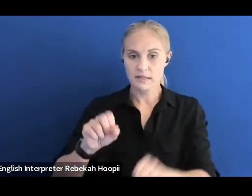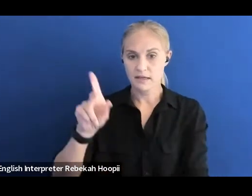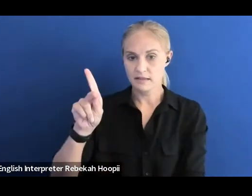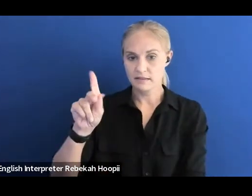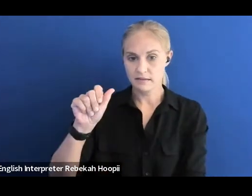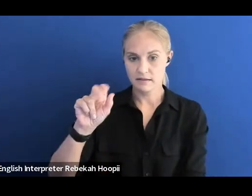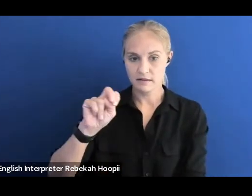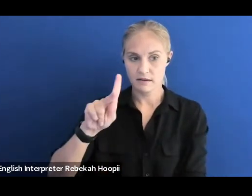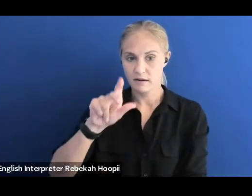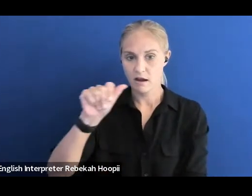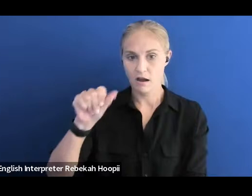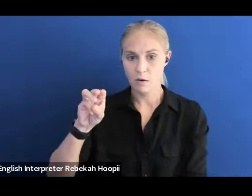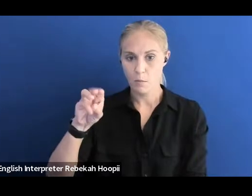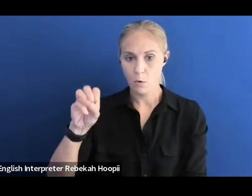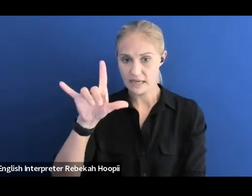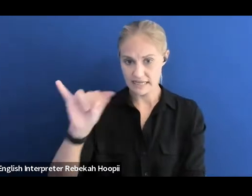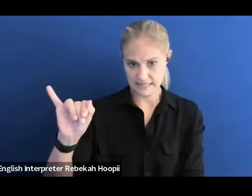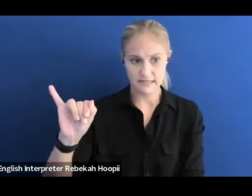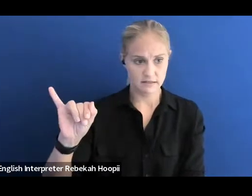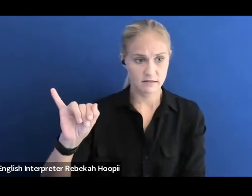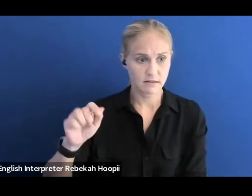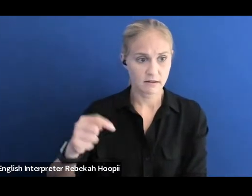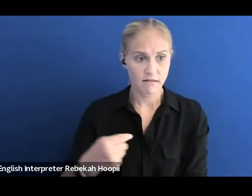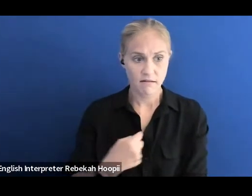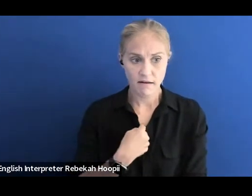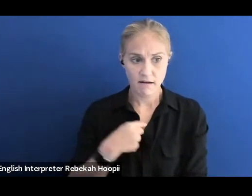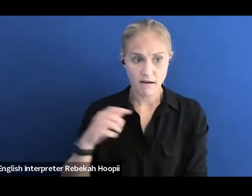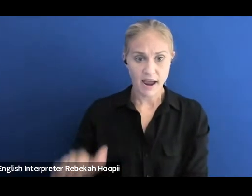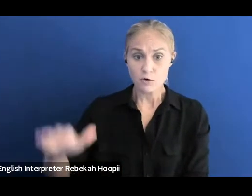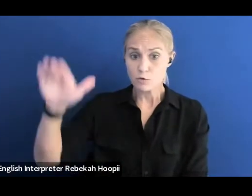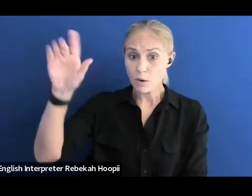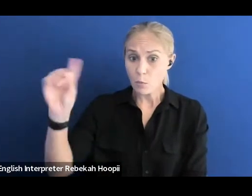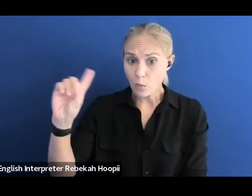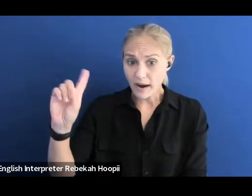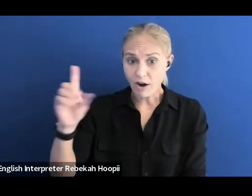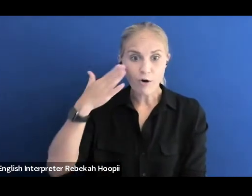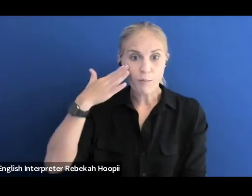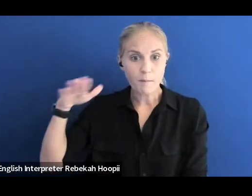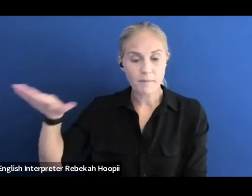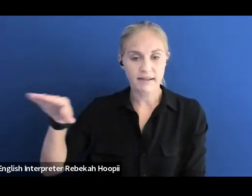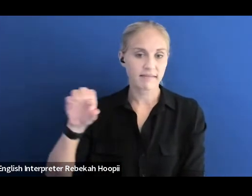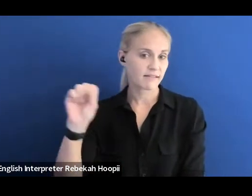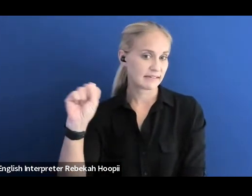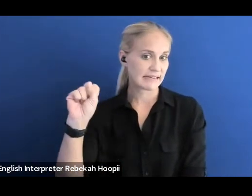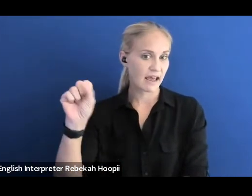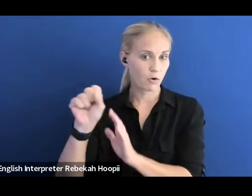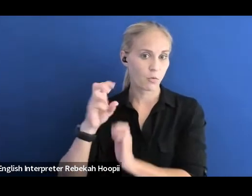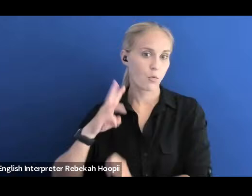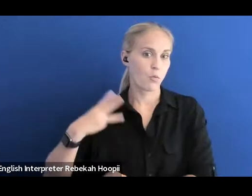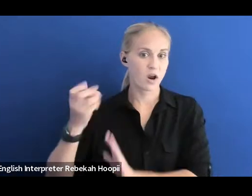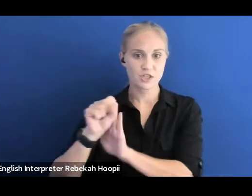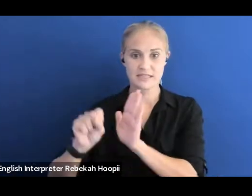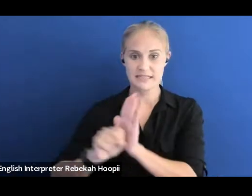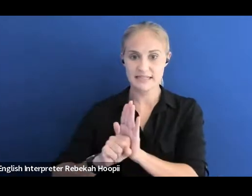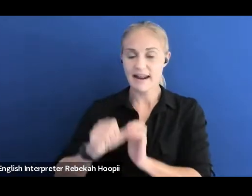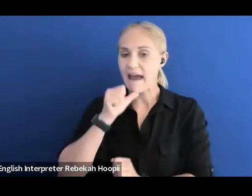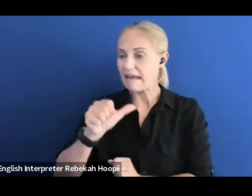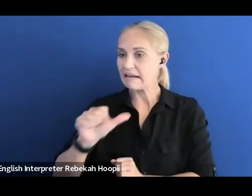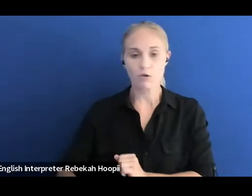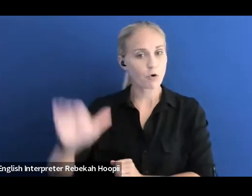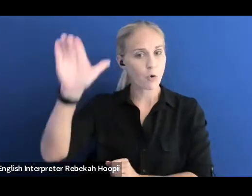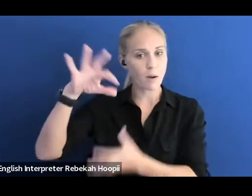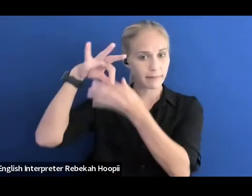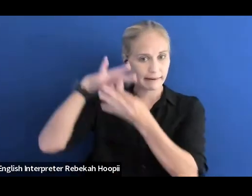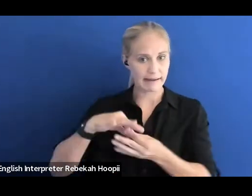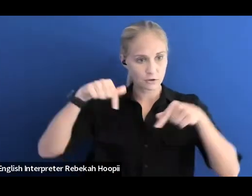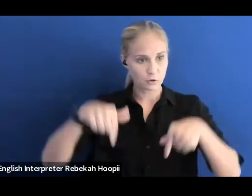living on this land. And I'm diaspora. I grew up in Seattle. I didn't grow up connected to this place, but my ohana is